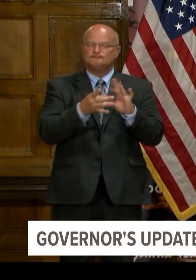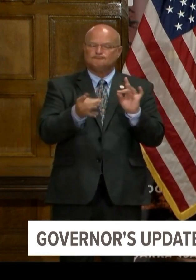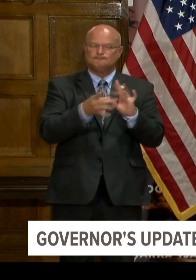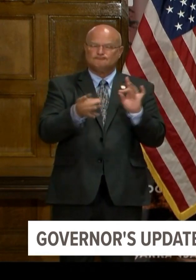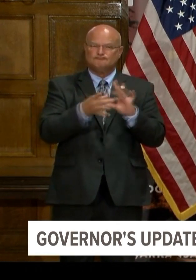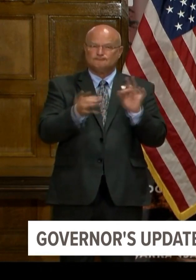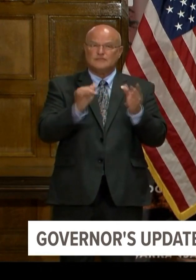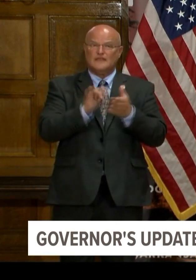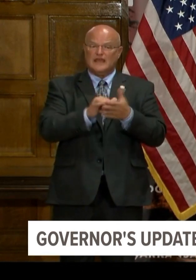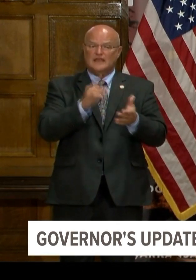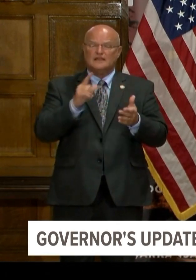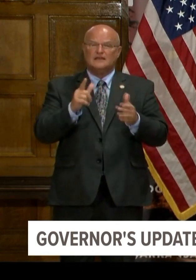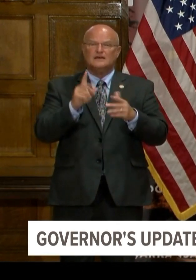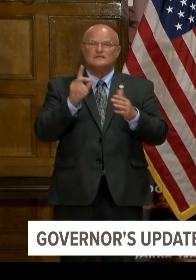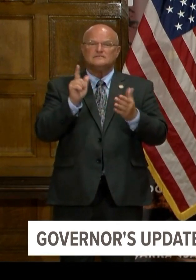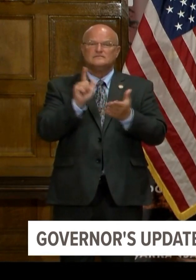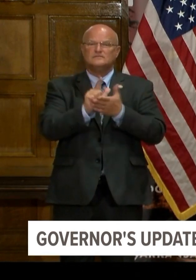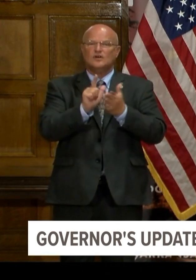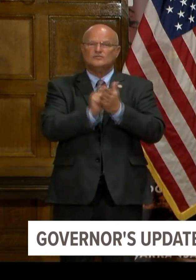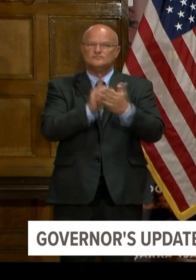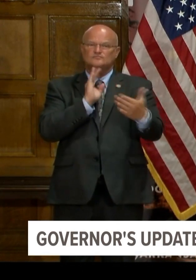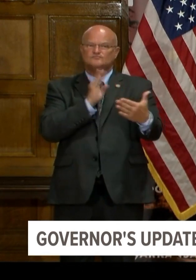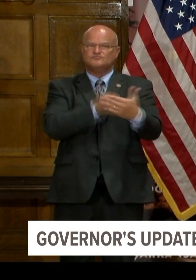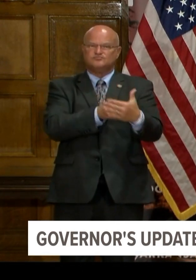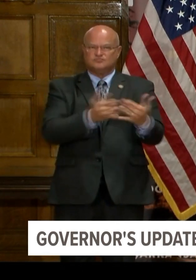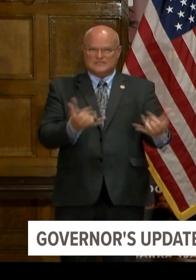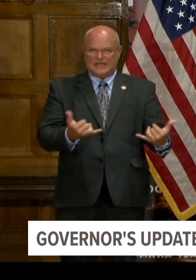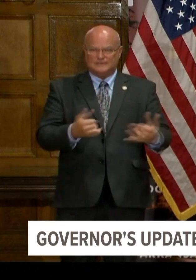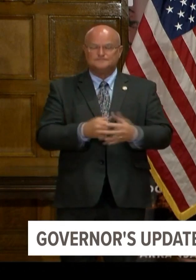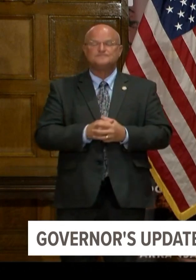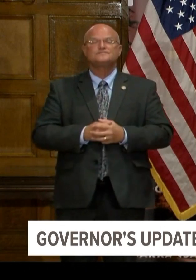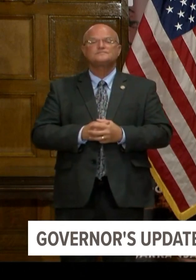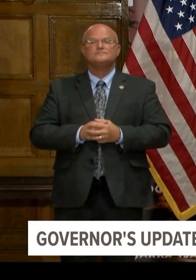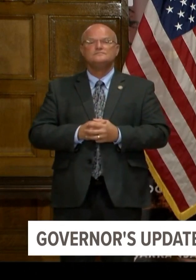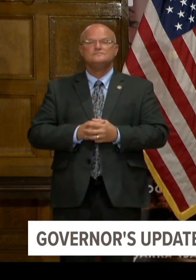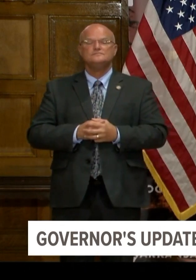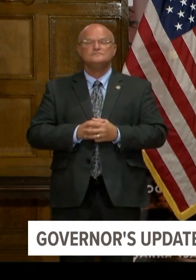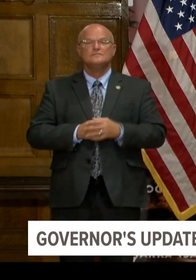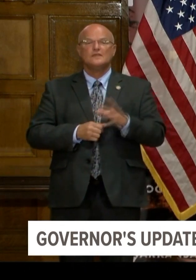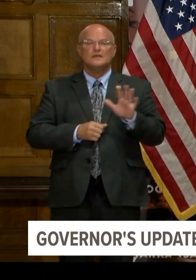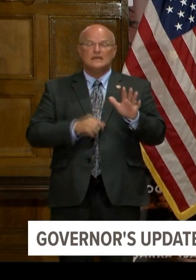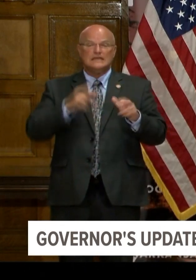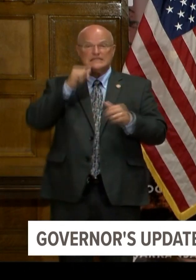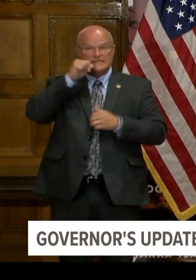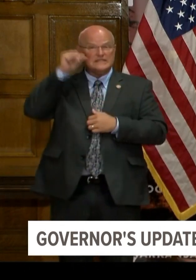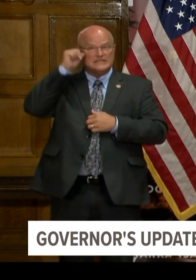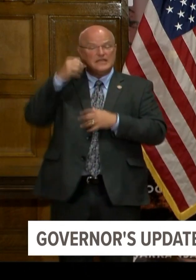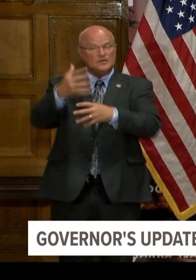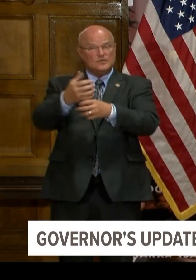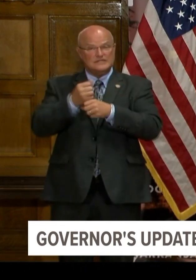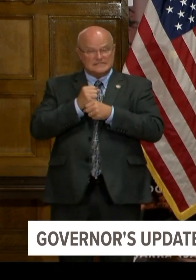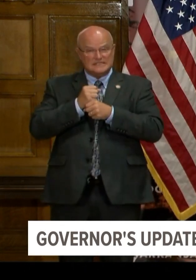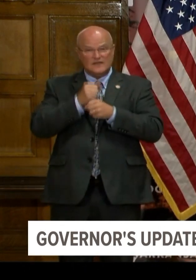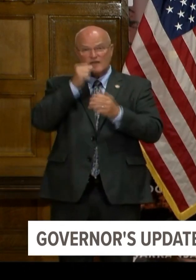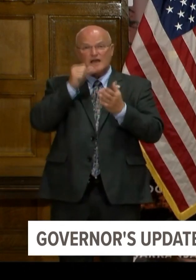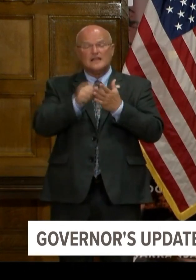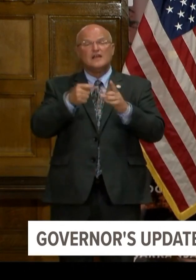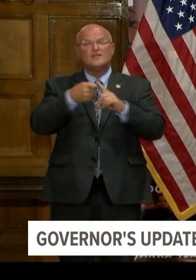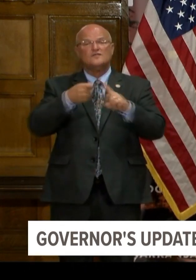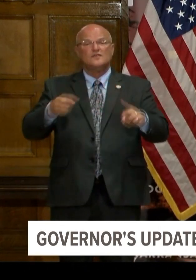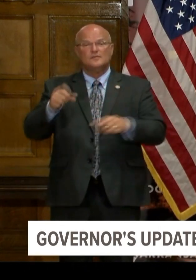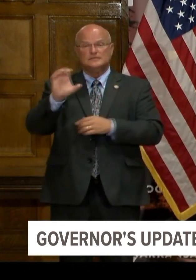since that lawsuit has now been filed. I also wanted to mention that yesterday we did receive a letter from